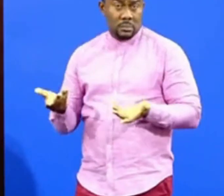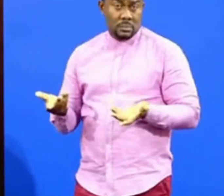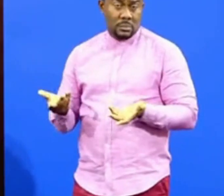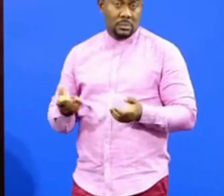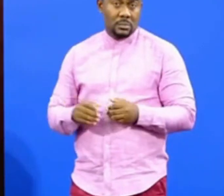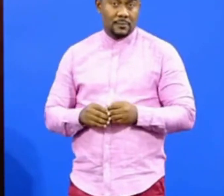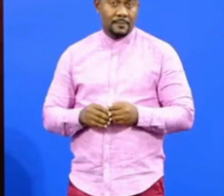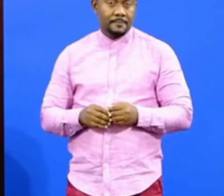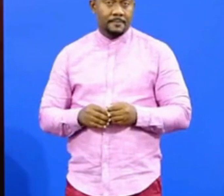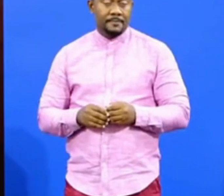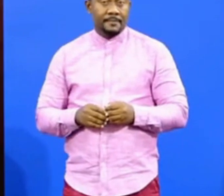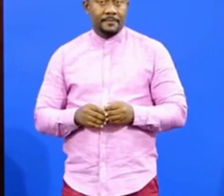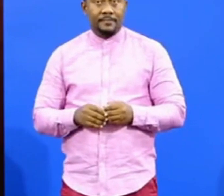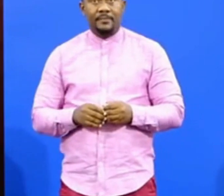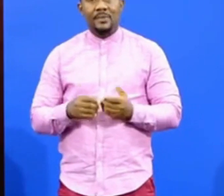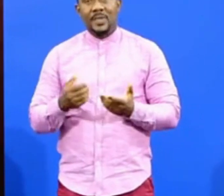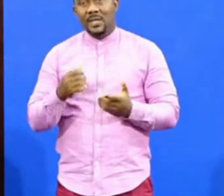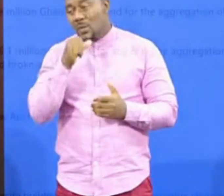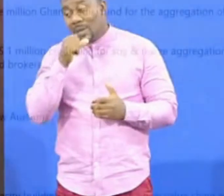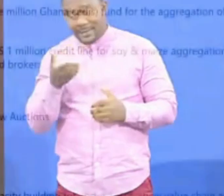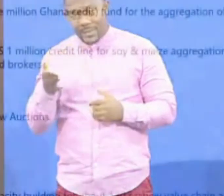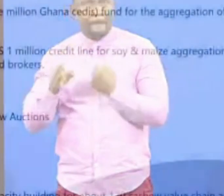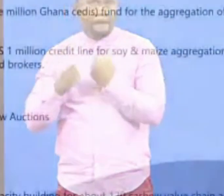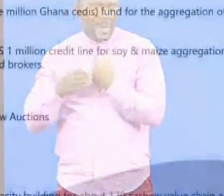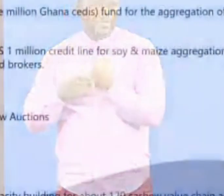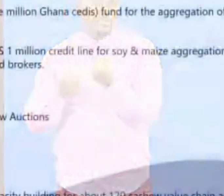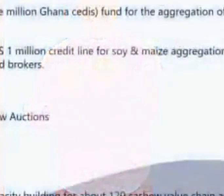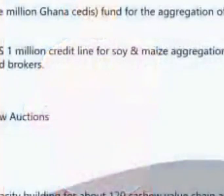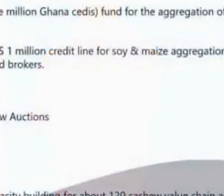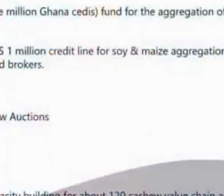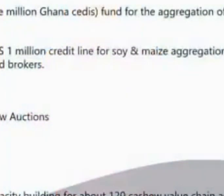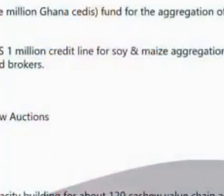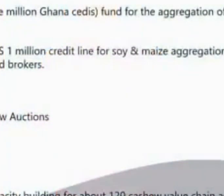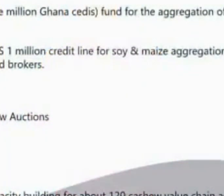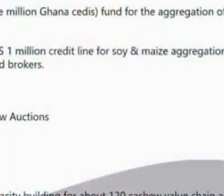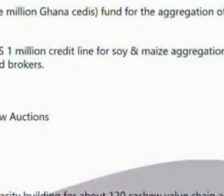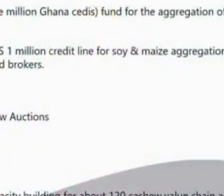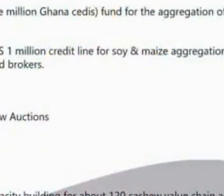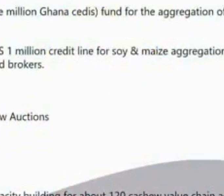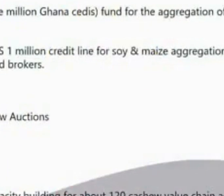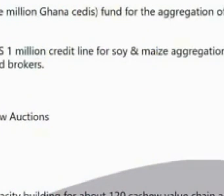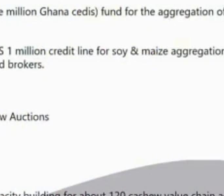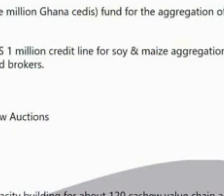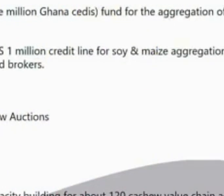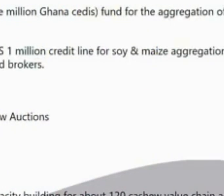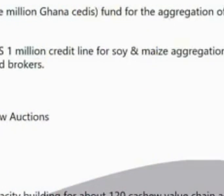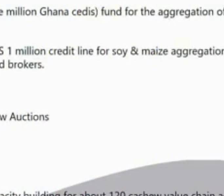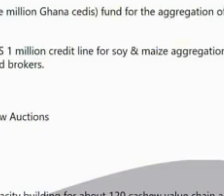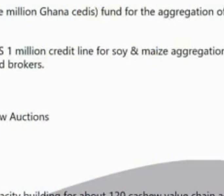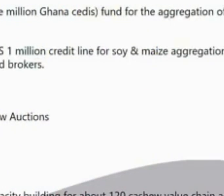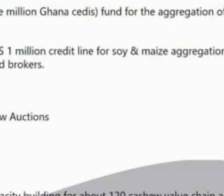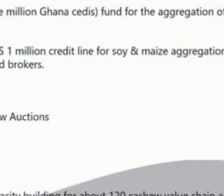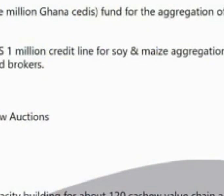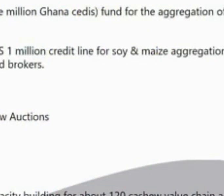we talk about financial inclusion in agriculture. Today, with the Ghana Commodity Exchange warehouse receipt, again, that means